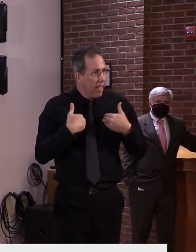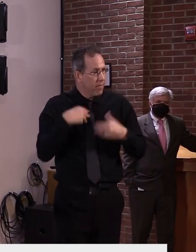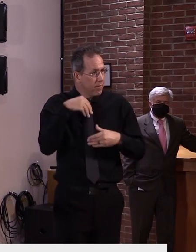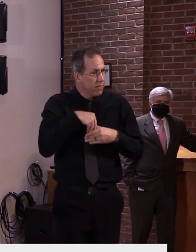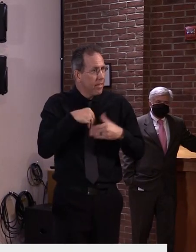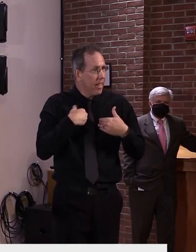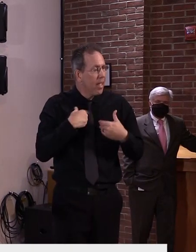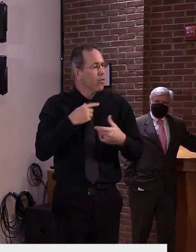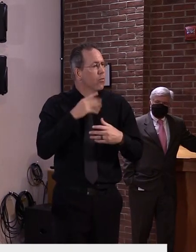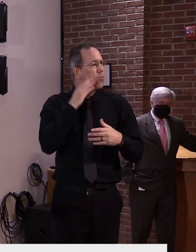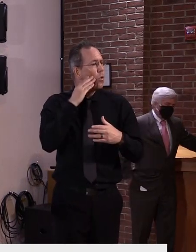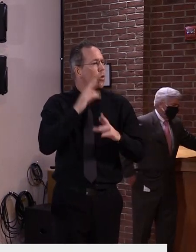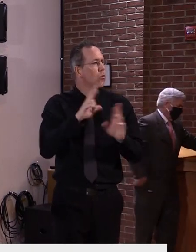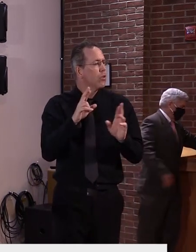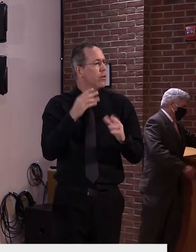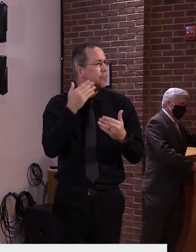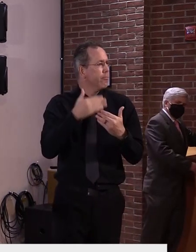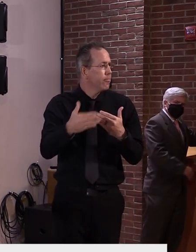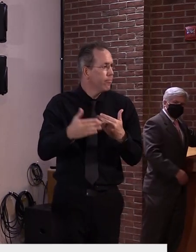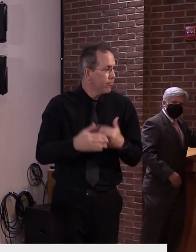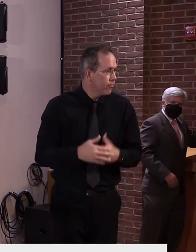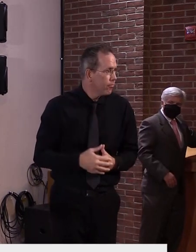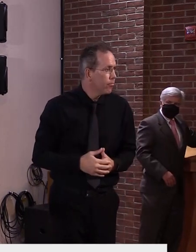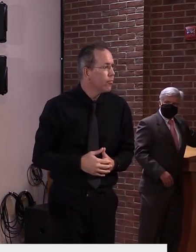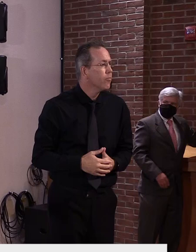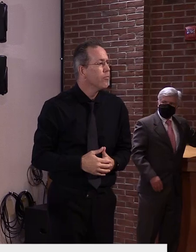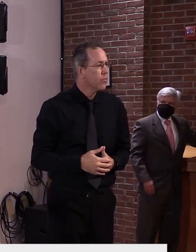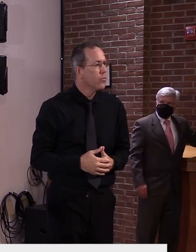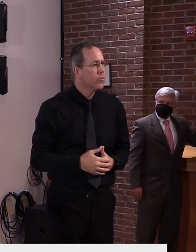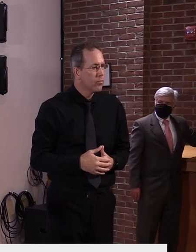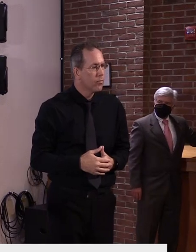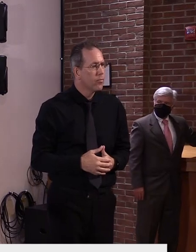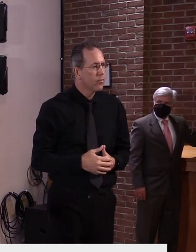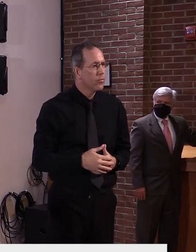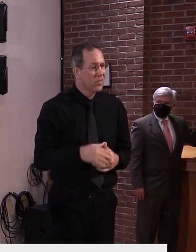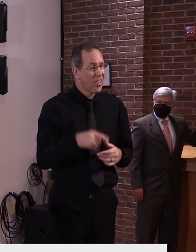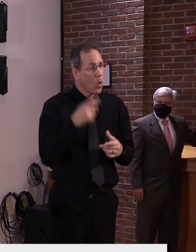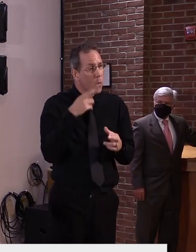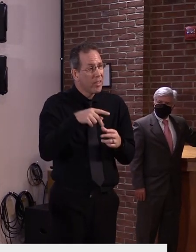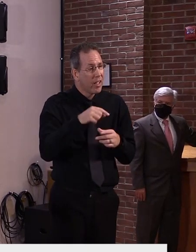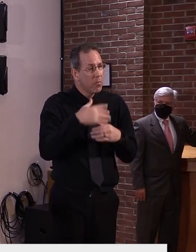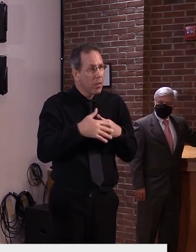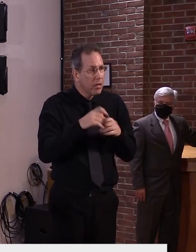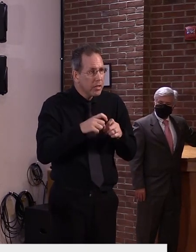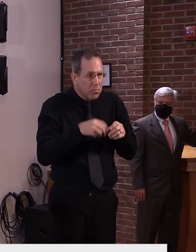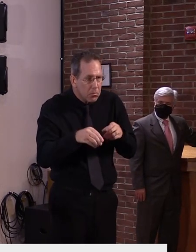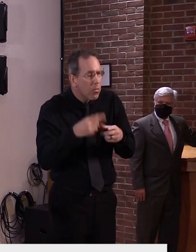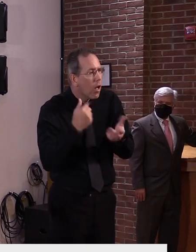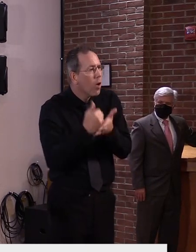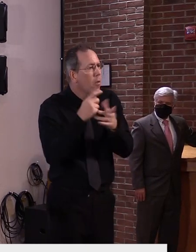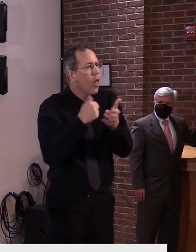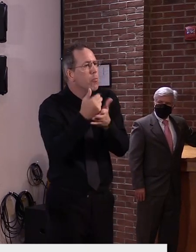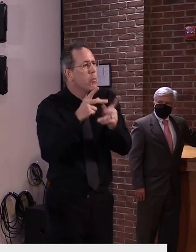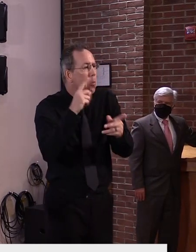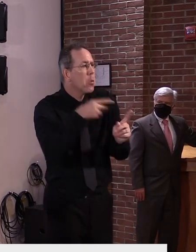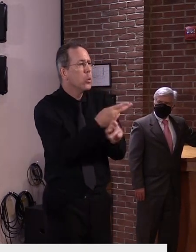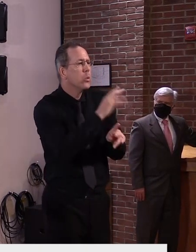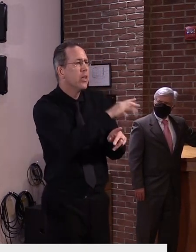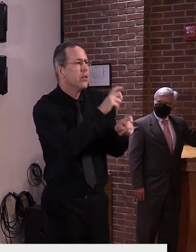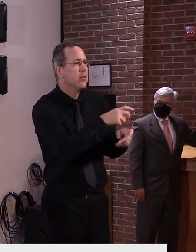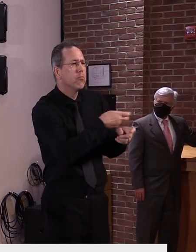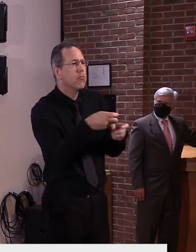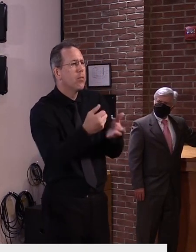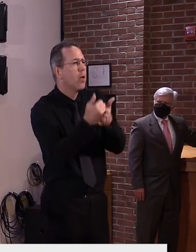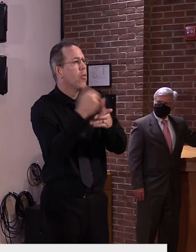Yes, thank you. And secondly, there's an ongoing rate review. Blue Cross